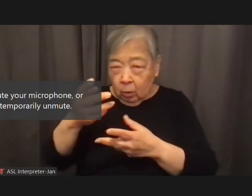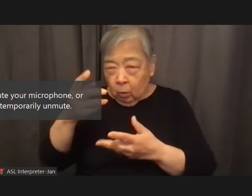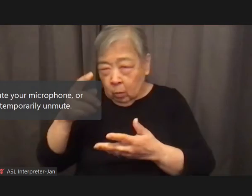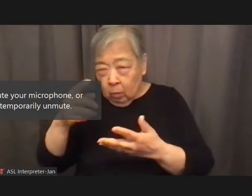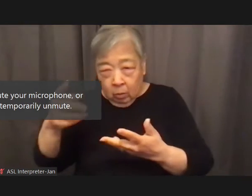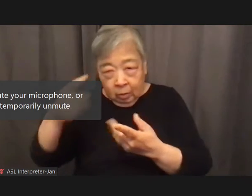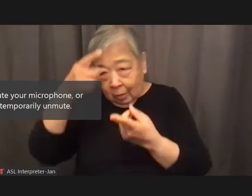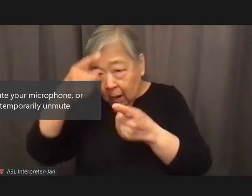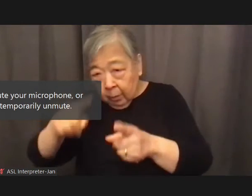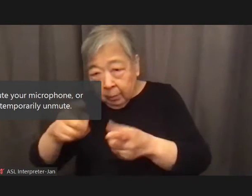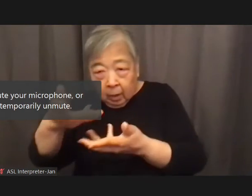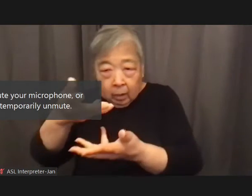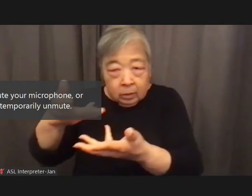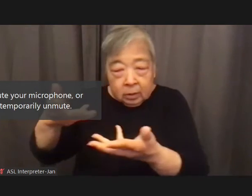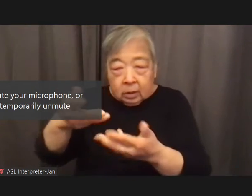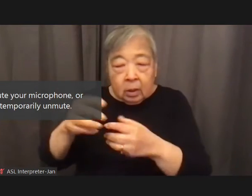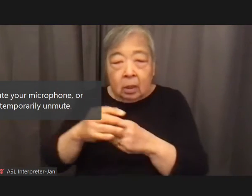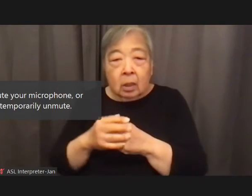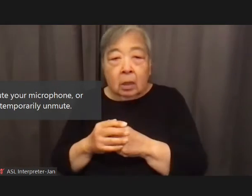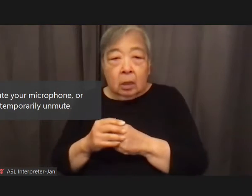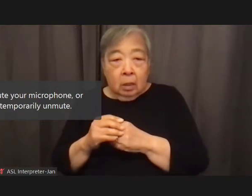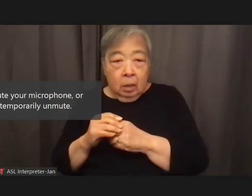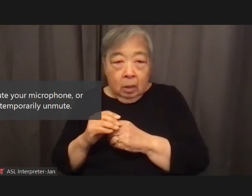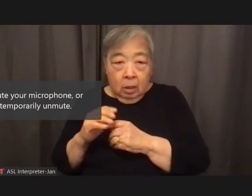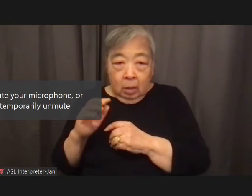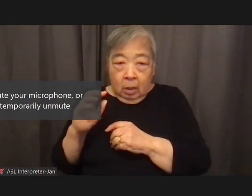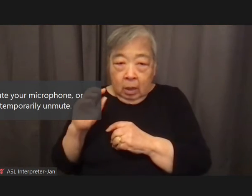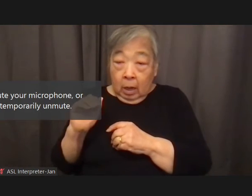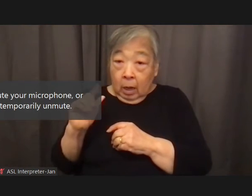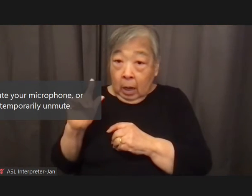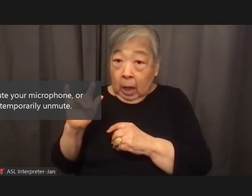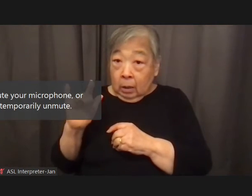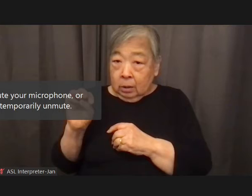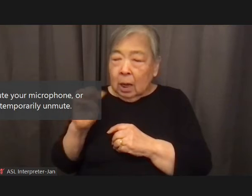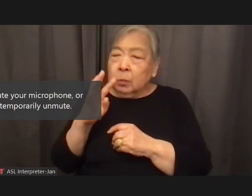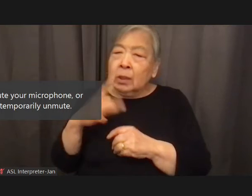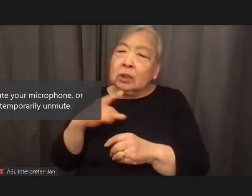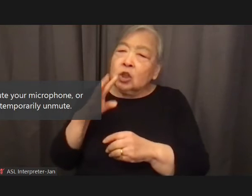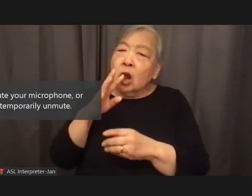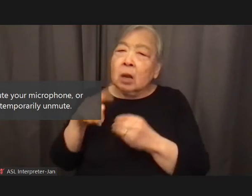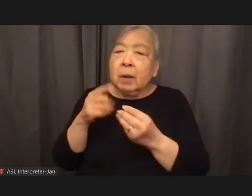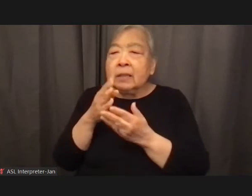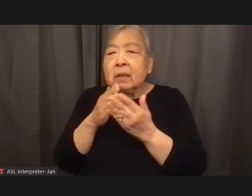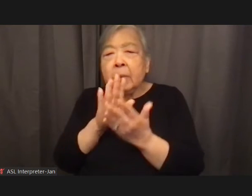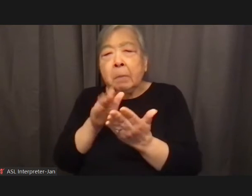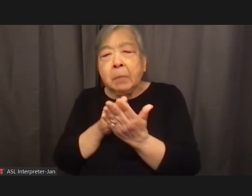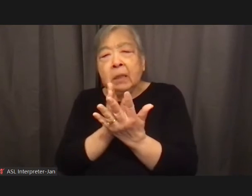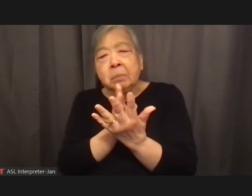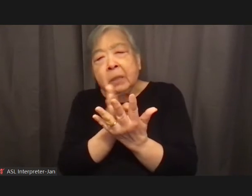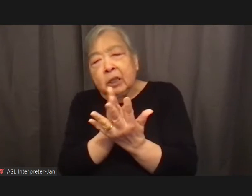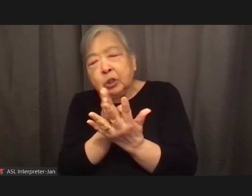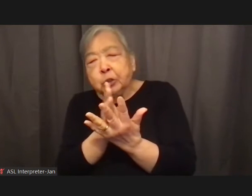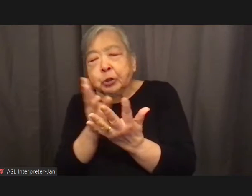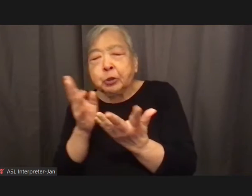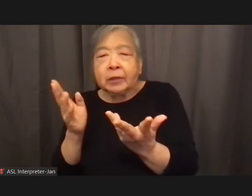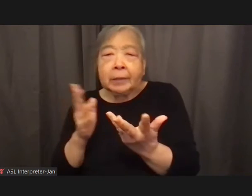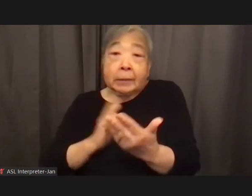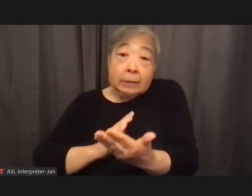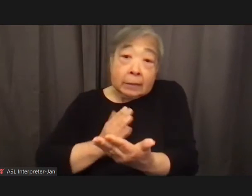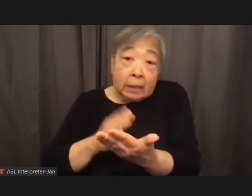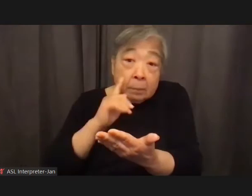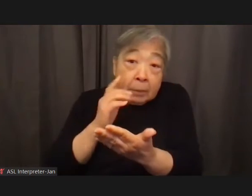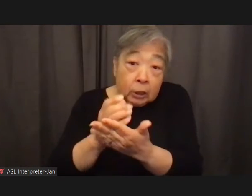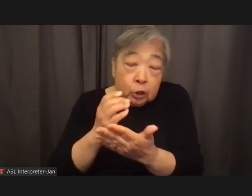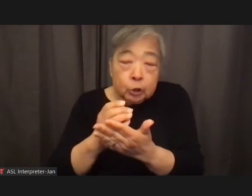So I want to talk a little bit about some of the middle films, Singing Pictures and Songs of a Sorrowful Man. And